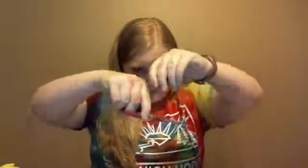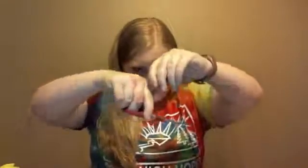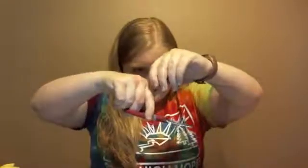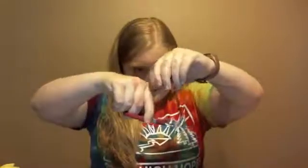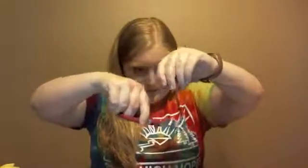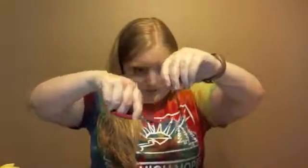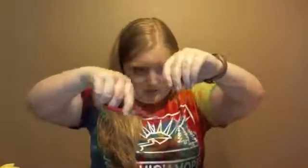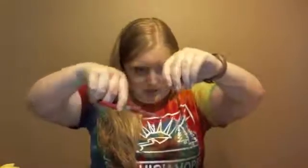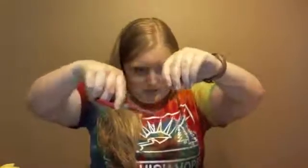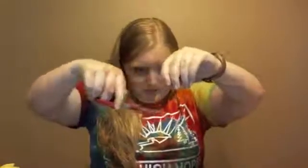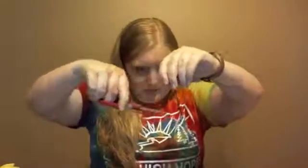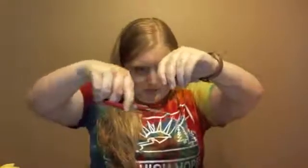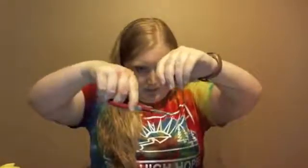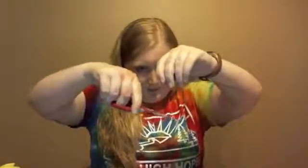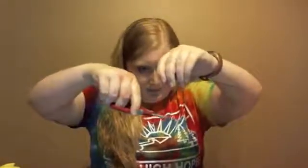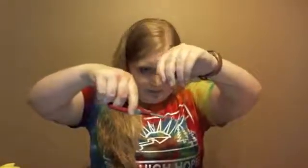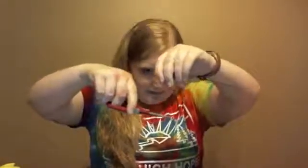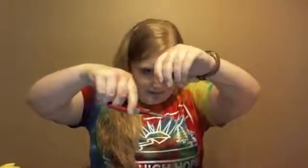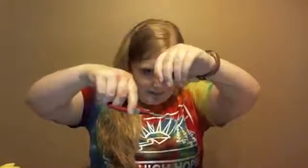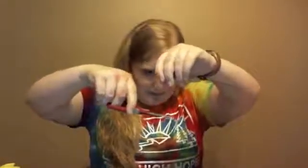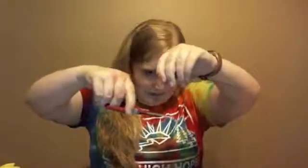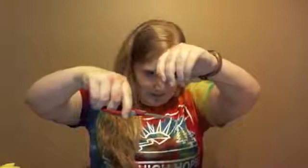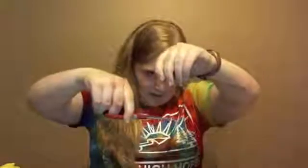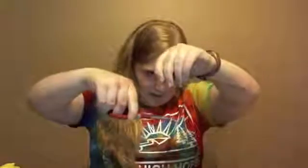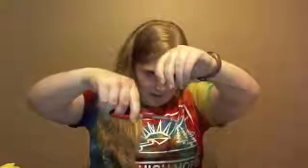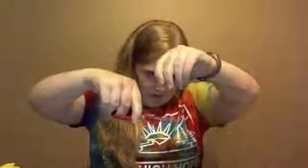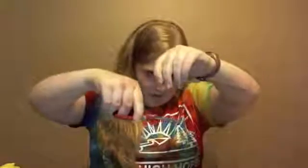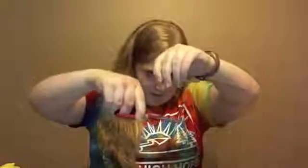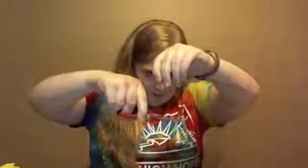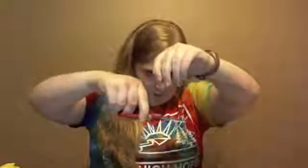use these scissors to cut it off.